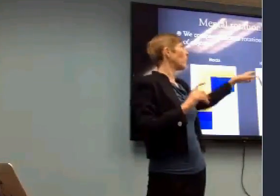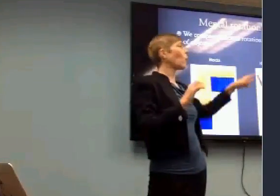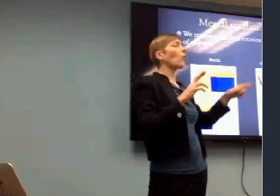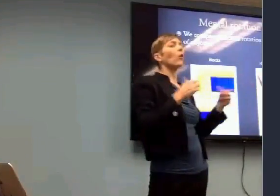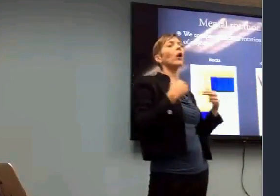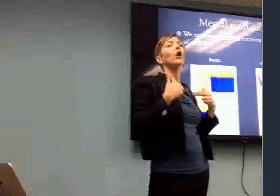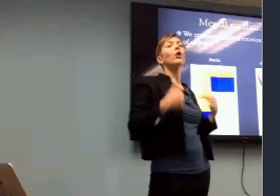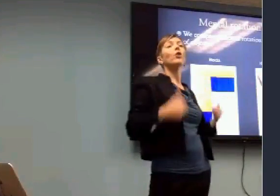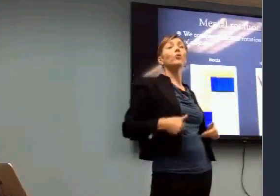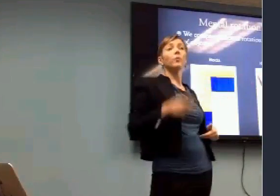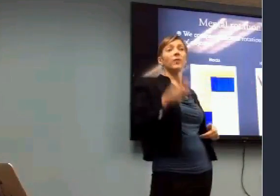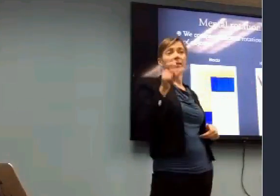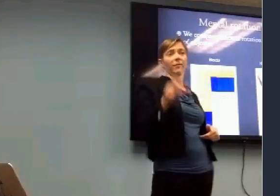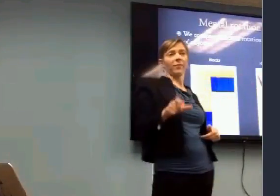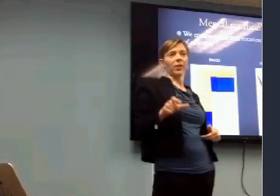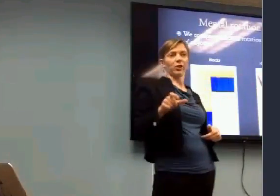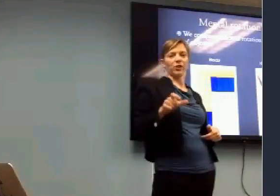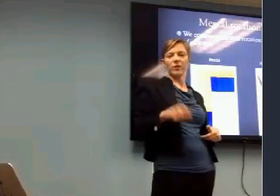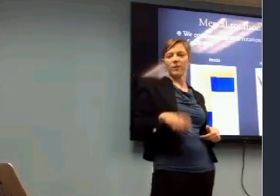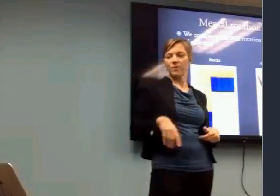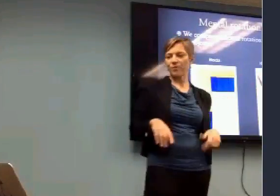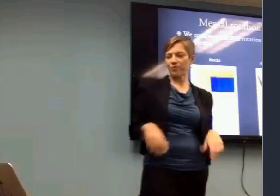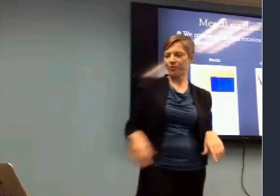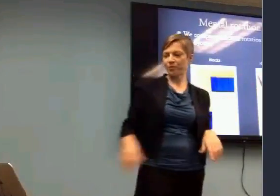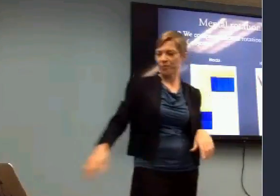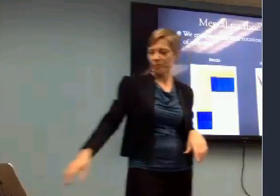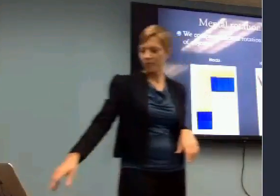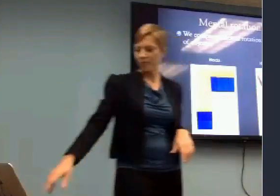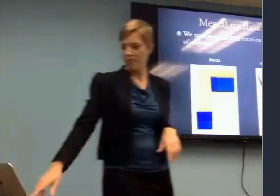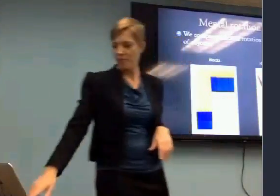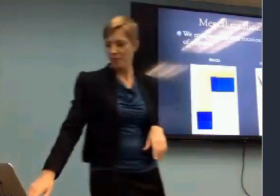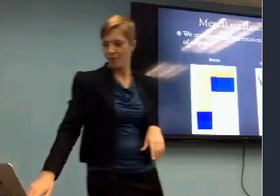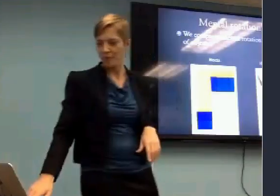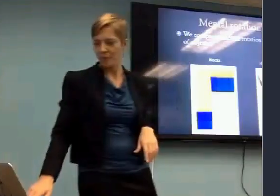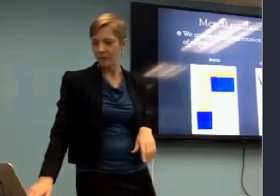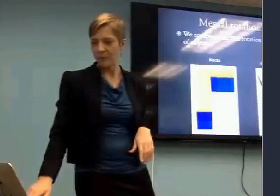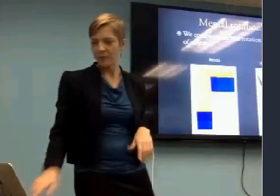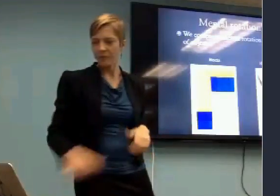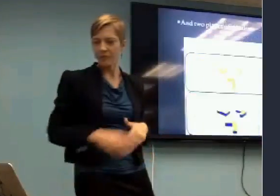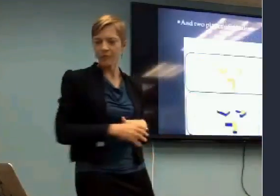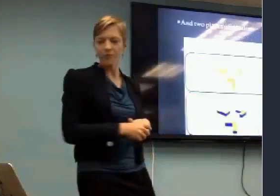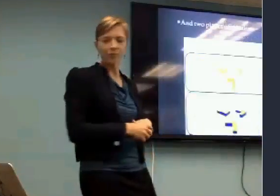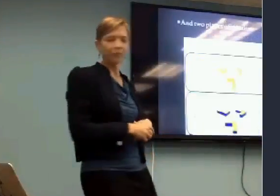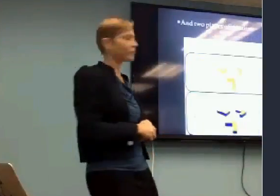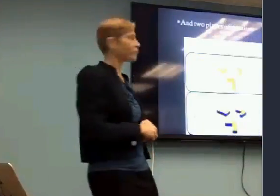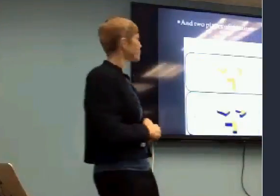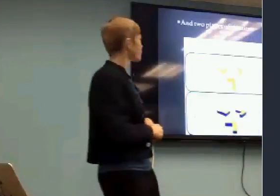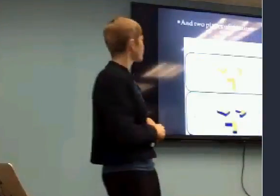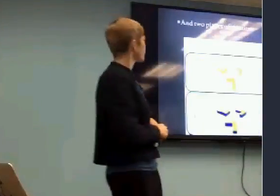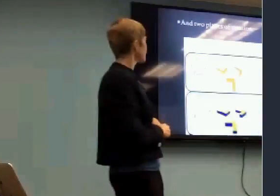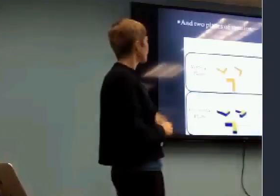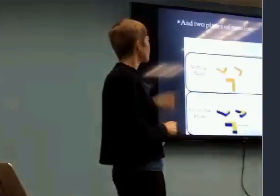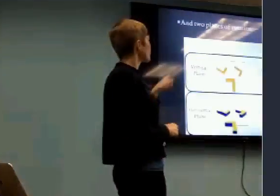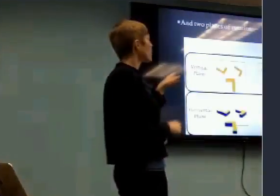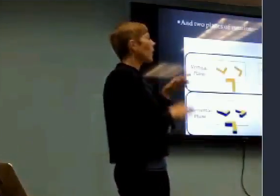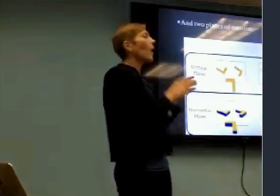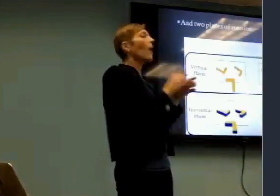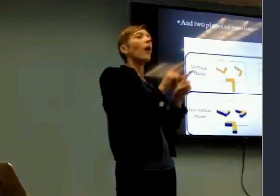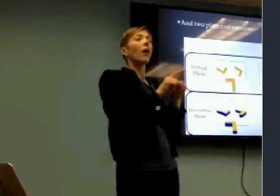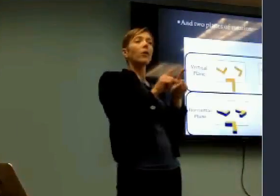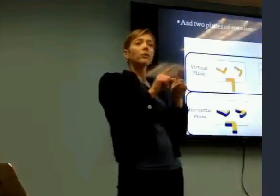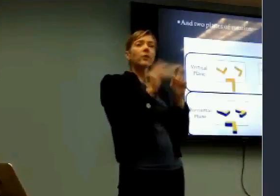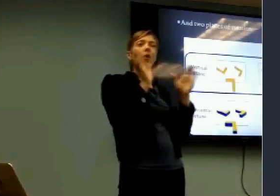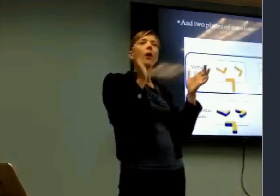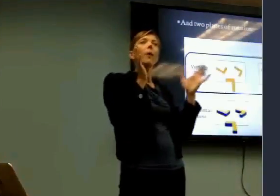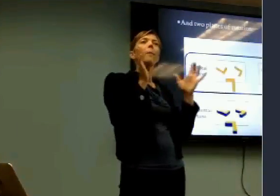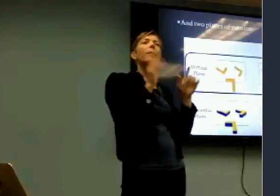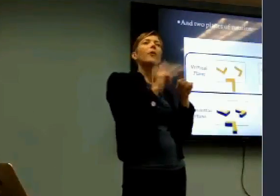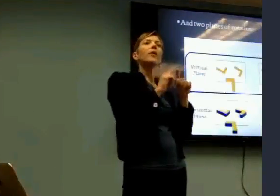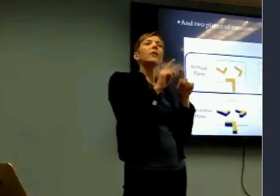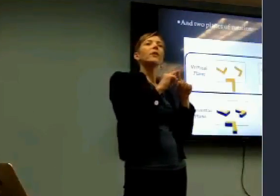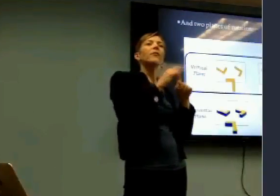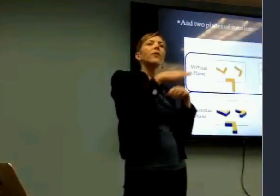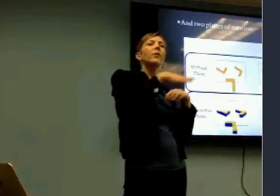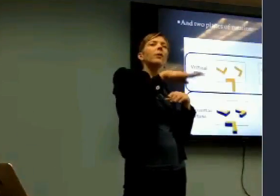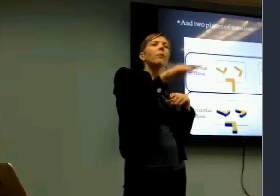the blocks on the left. I also look at the human figure as represented by the doll on the right. And I am also